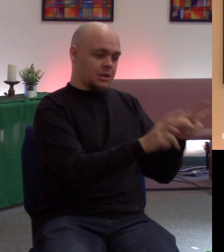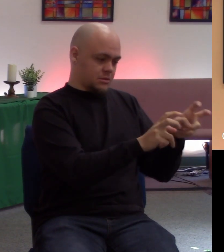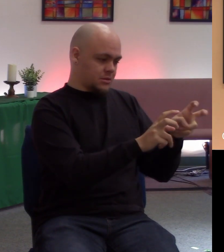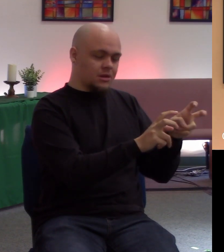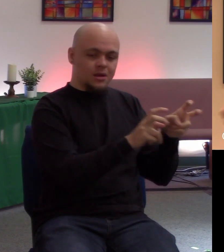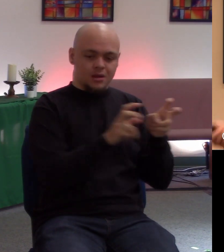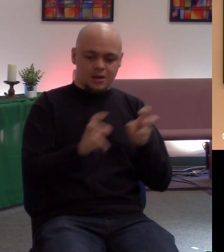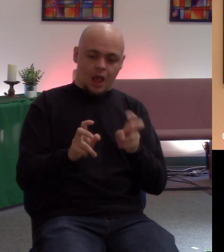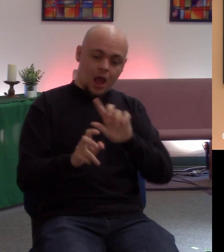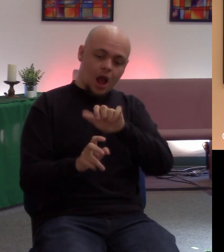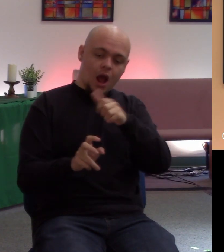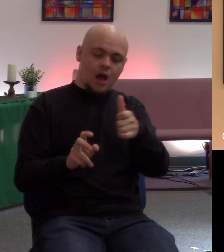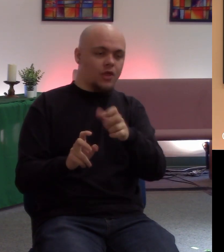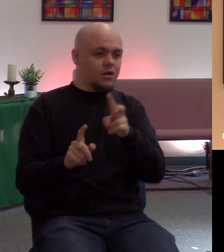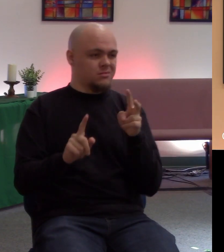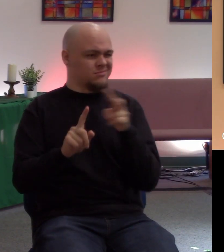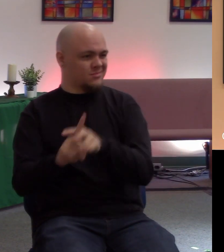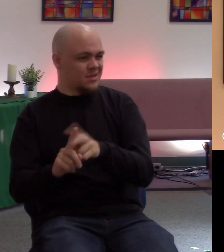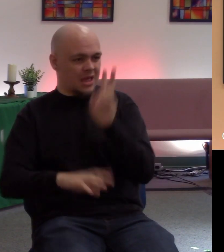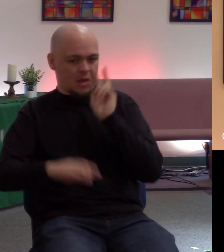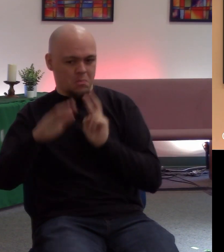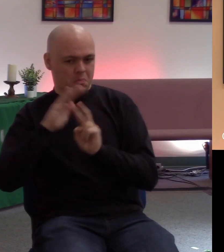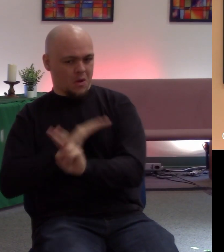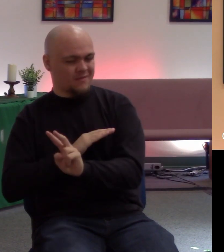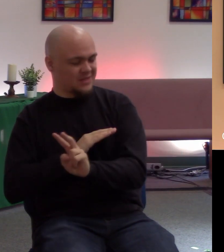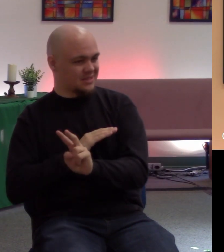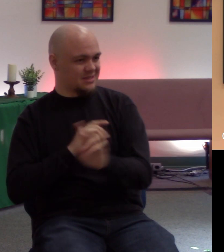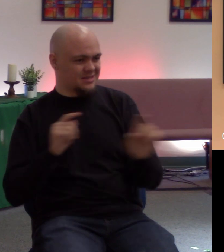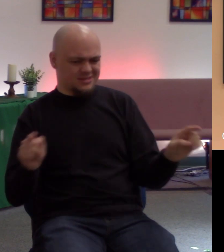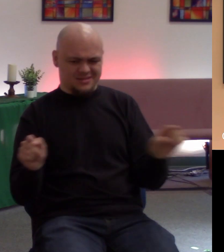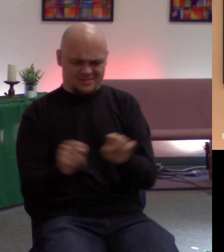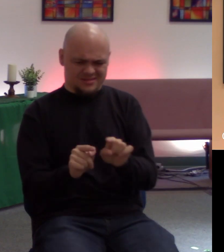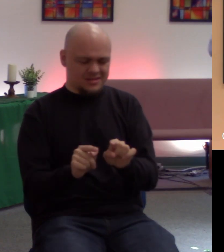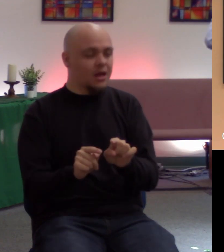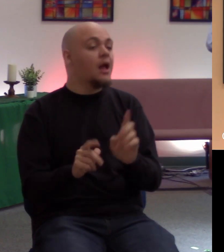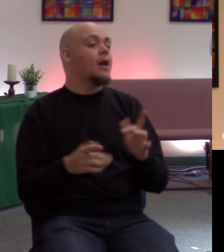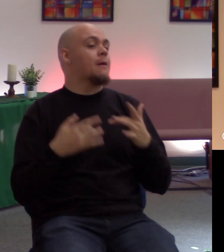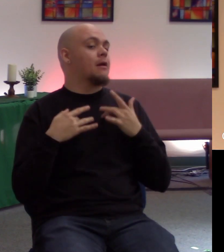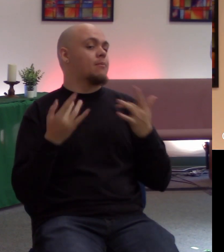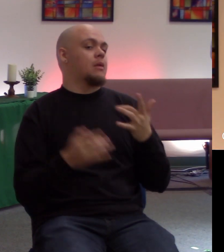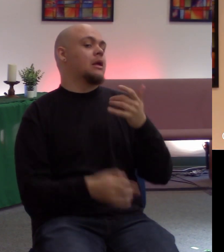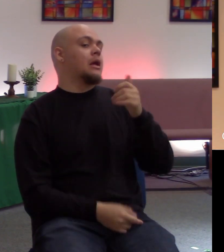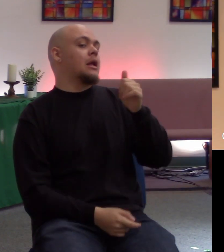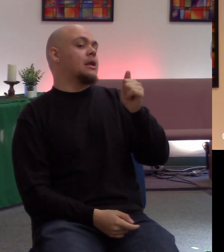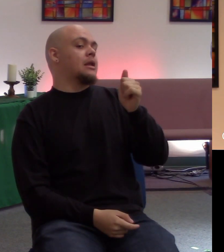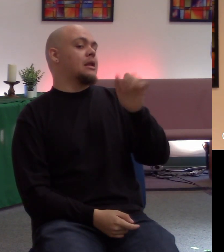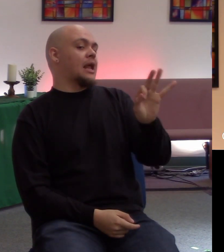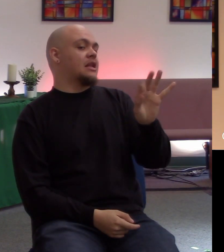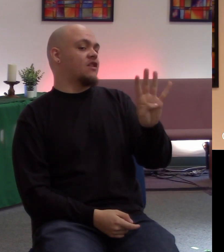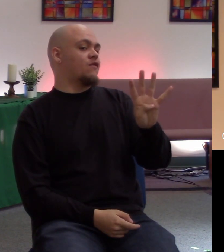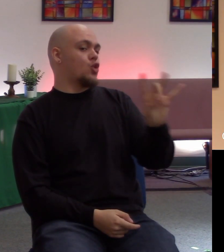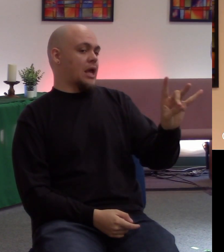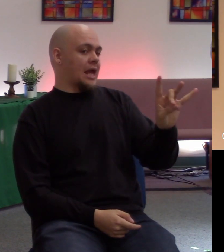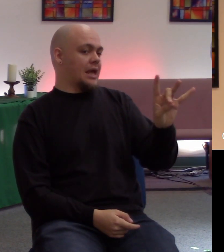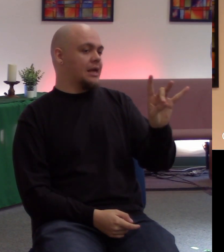and they apply it to sort of biblical prophecy. The big event that happened was